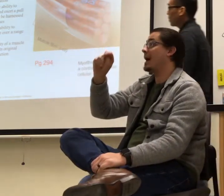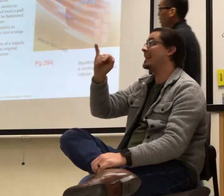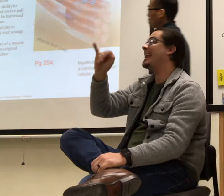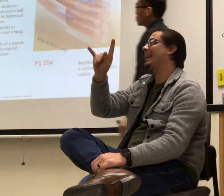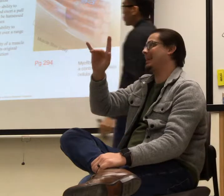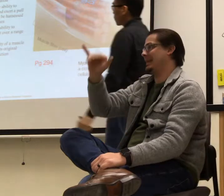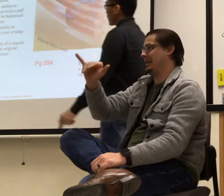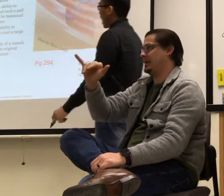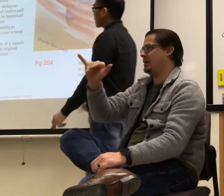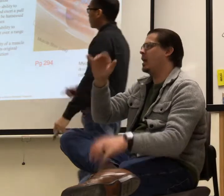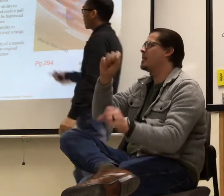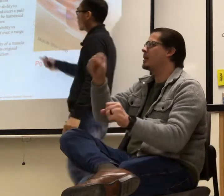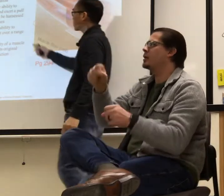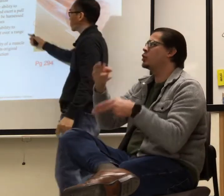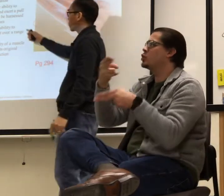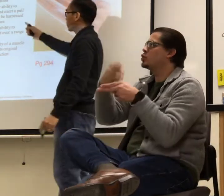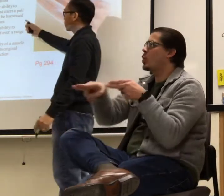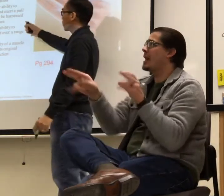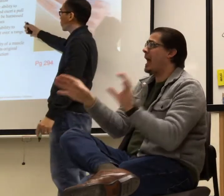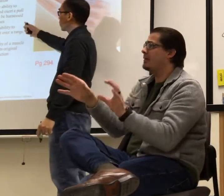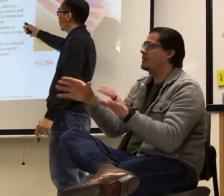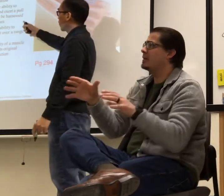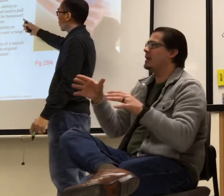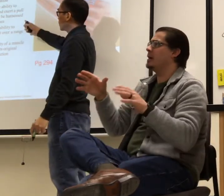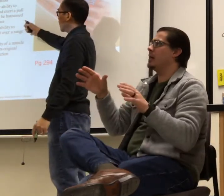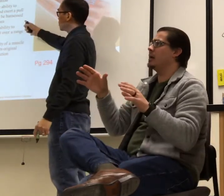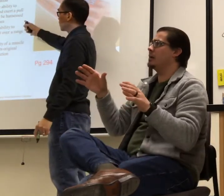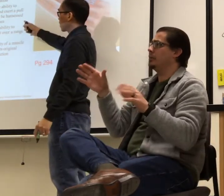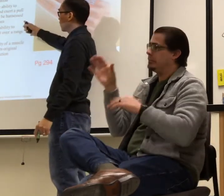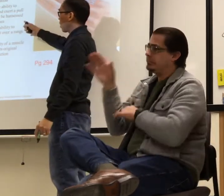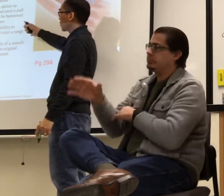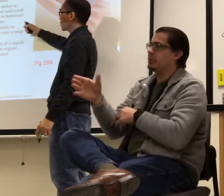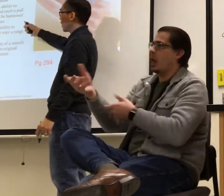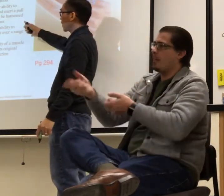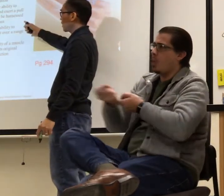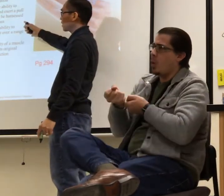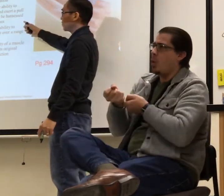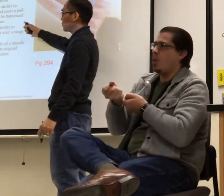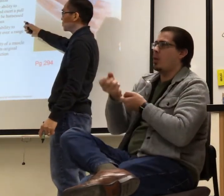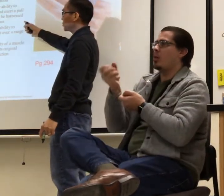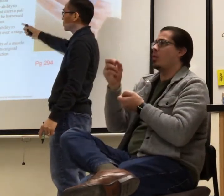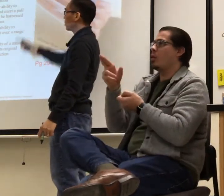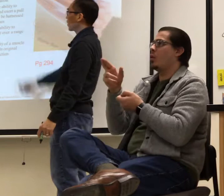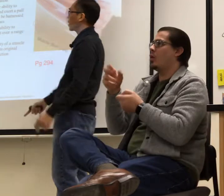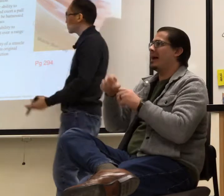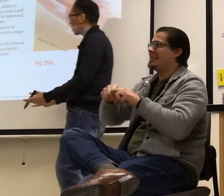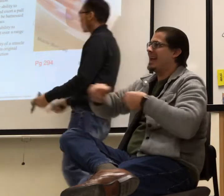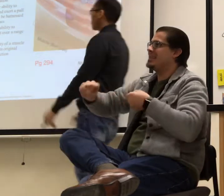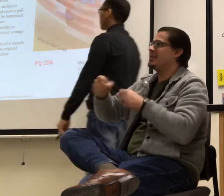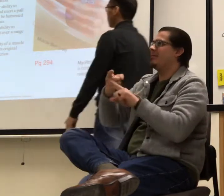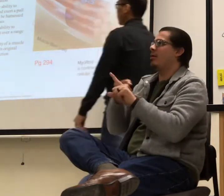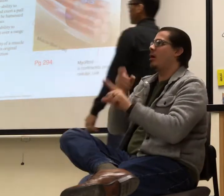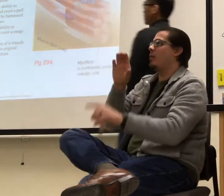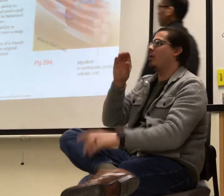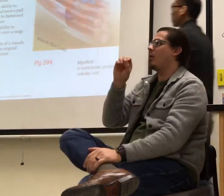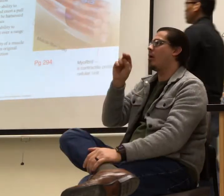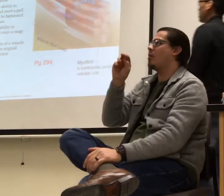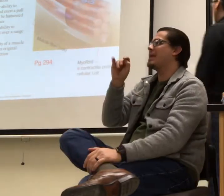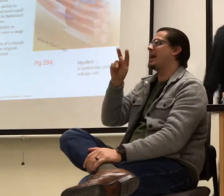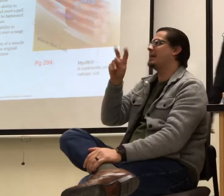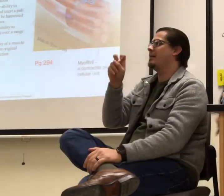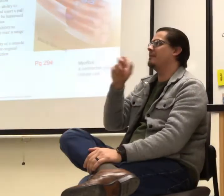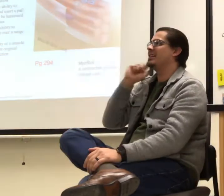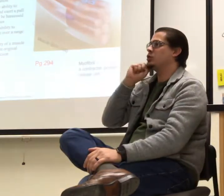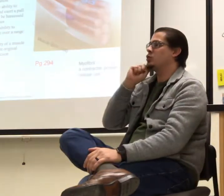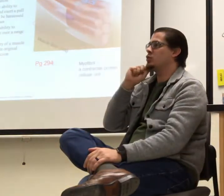The ability to shorten actively and exert a pull or tension that can be harnessed by connective tissues. Okay, so some things there.